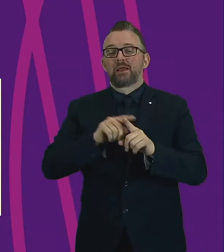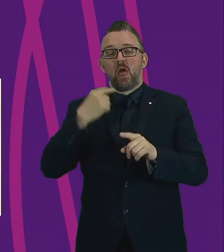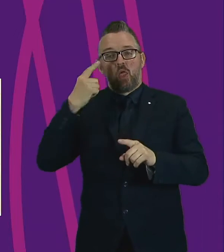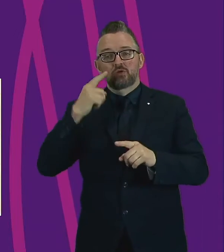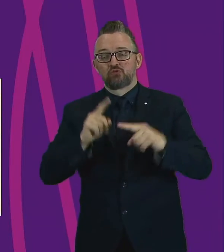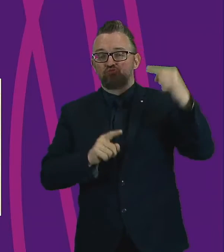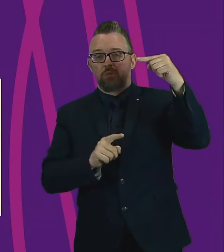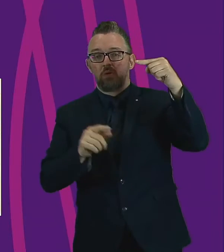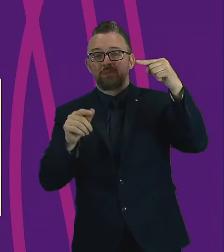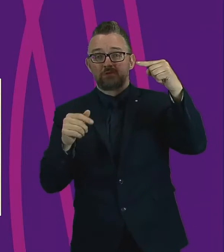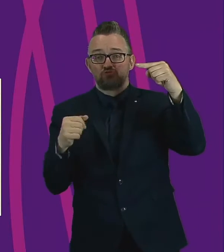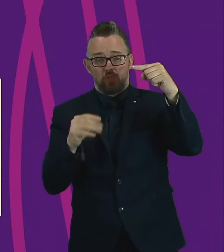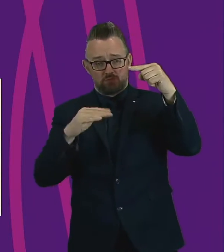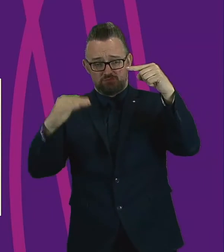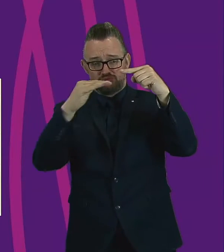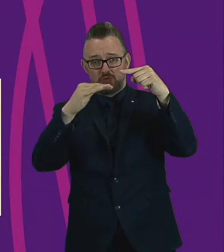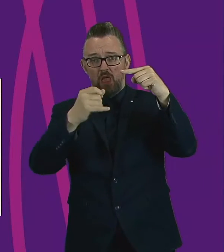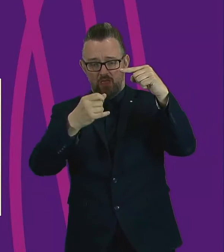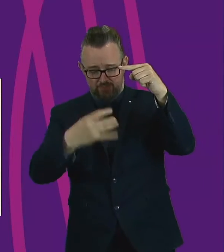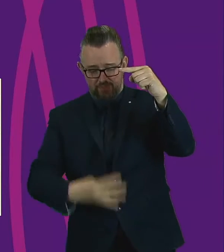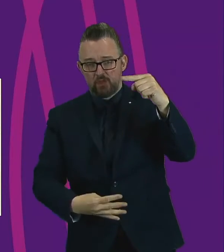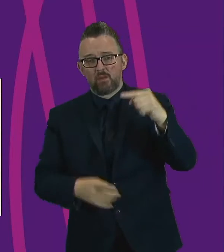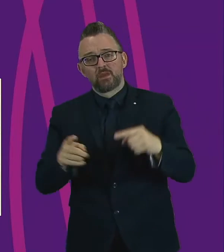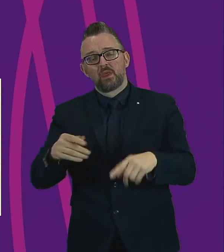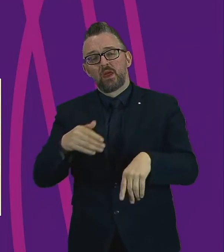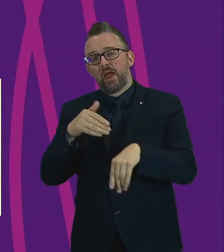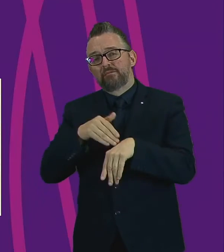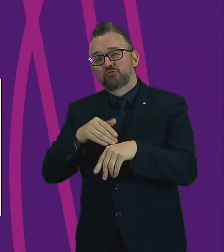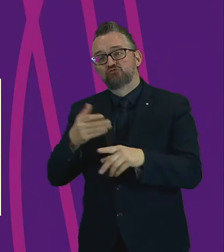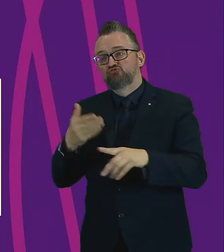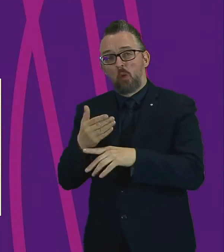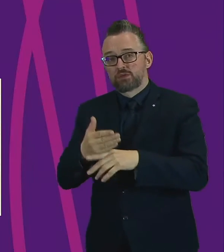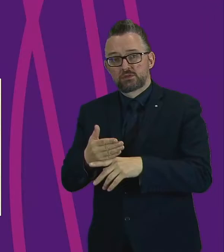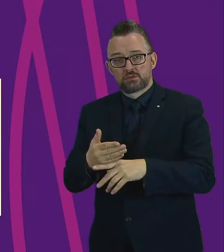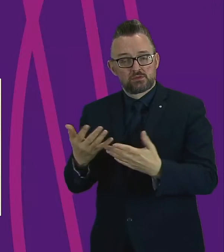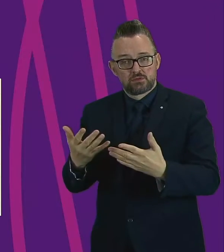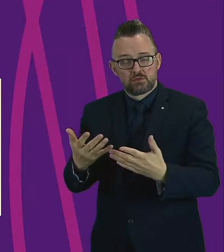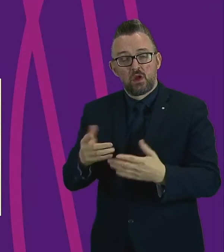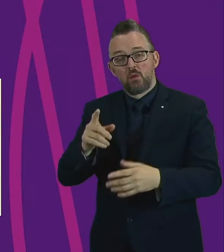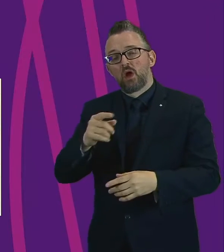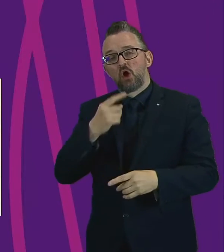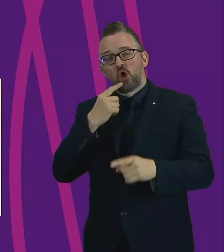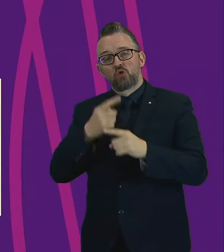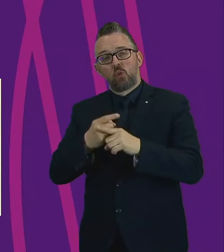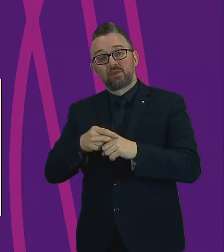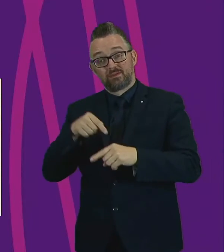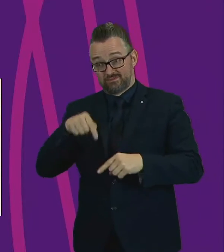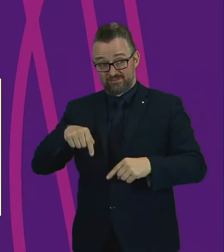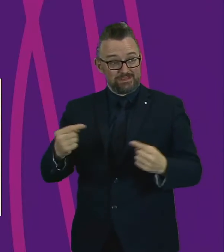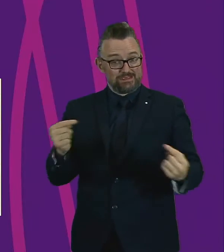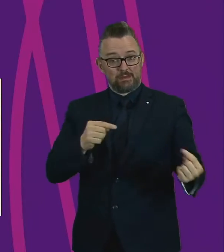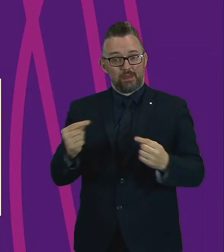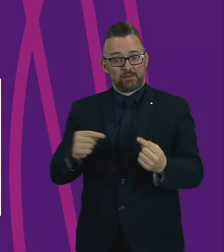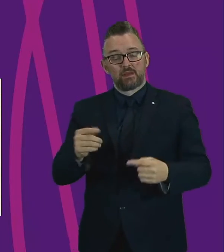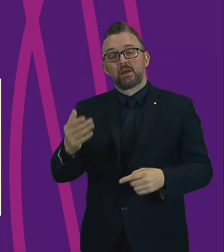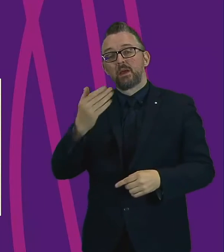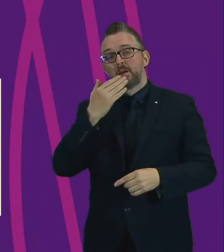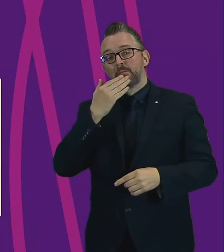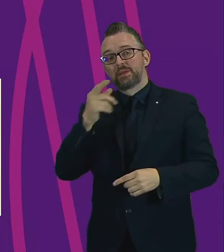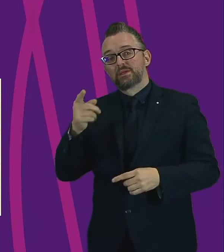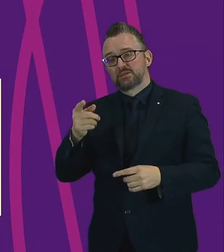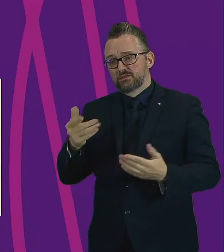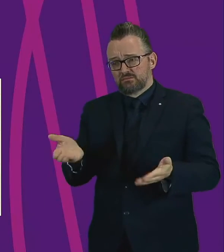and moreover that the impact on jobs was extensive indeed. And in terms of this debate, can you please raise the